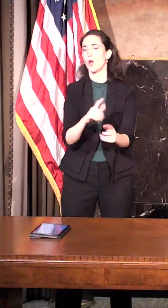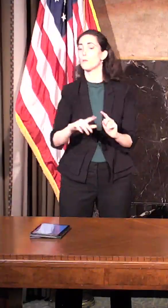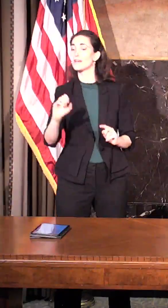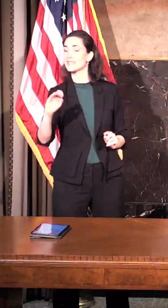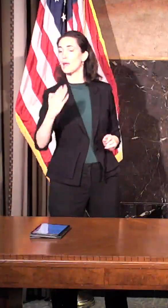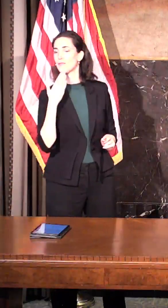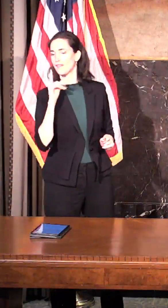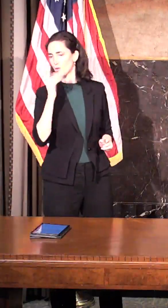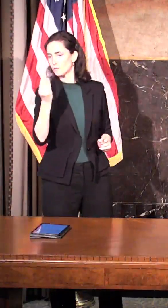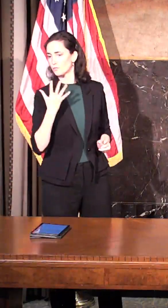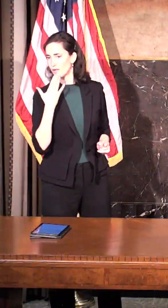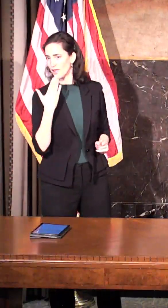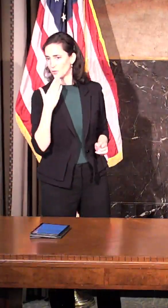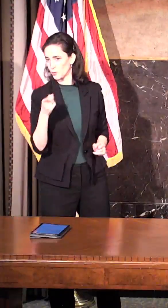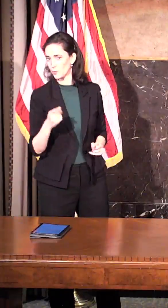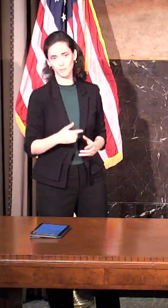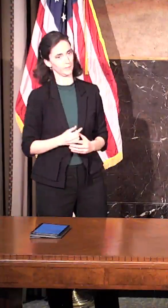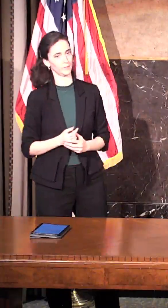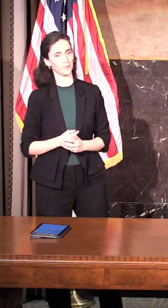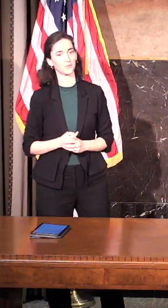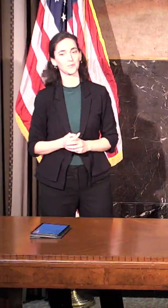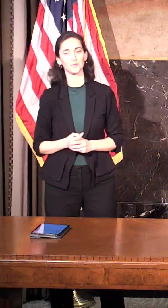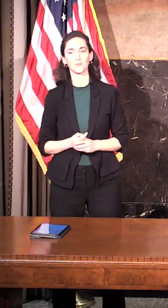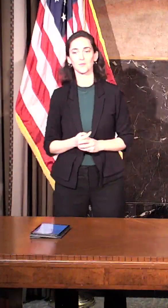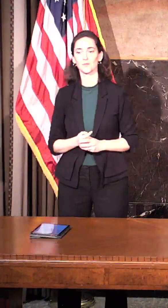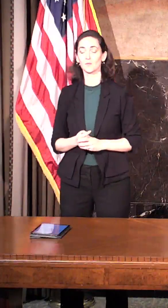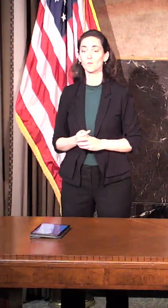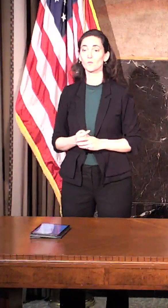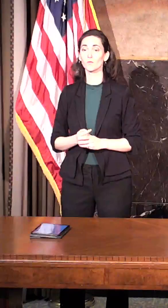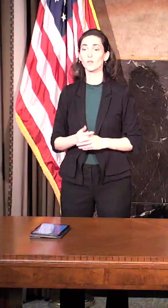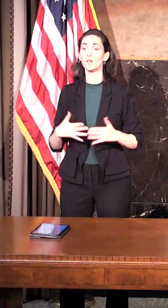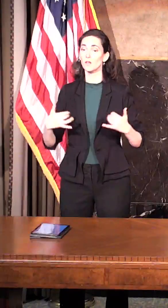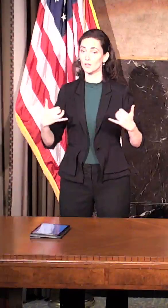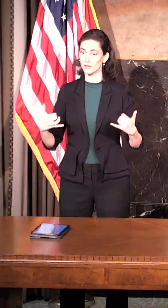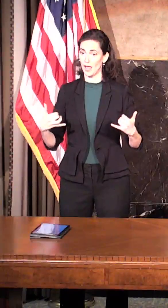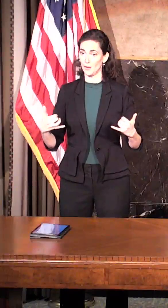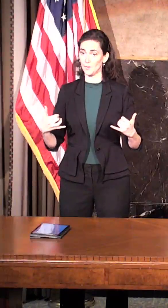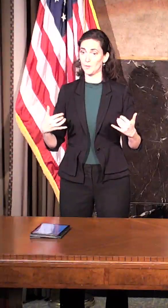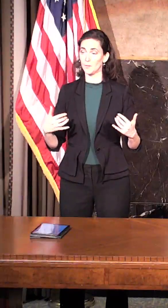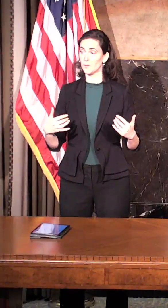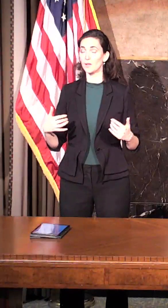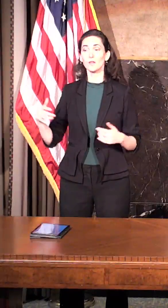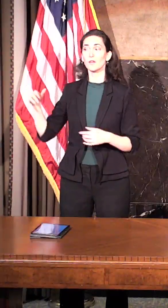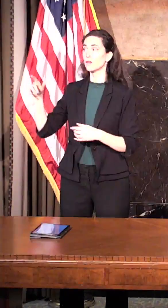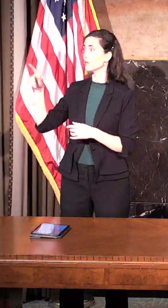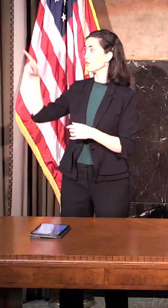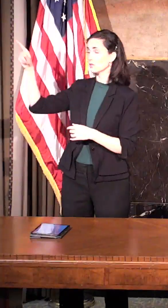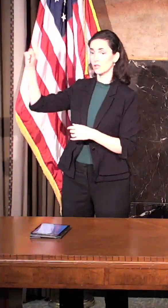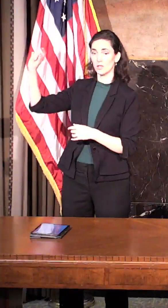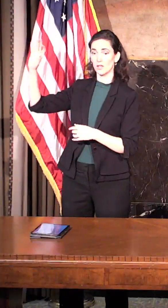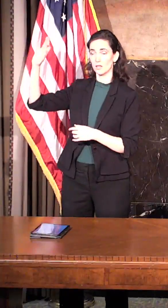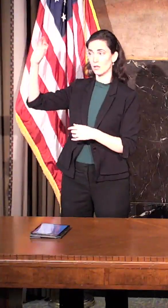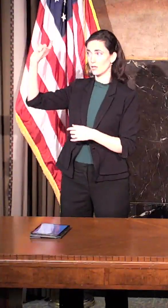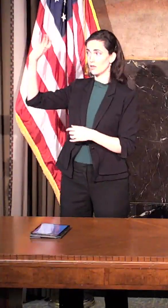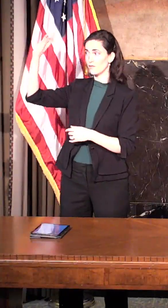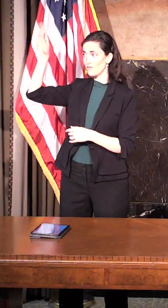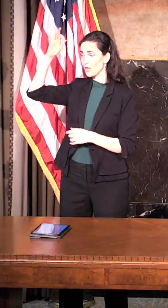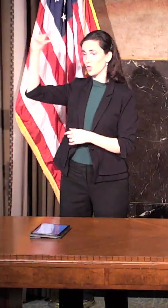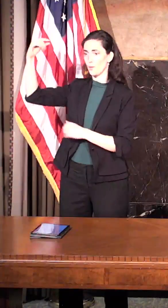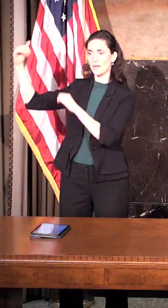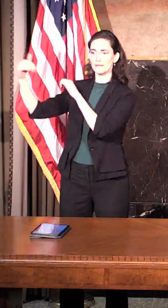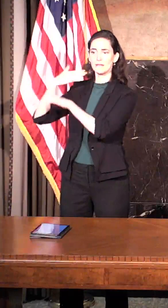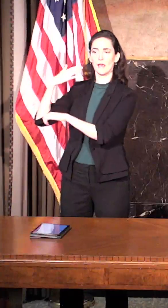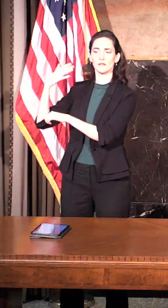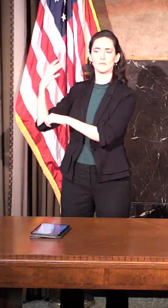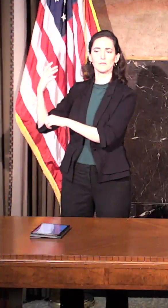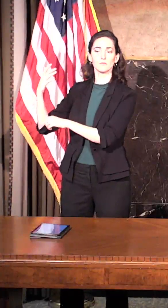week. Let me talk a little bit about what we expect in terms of deliveries coming up. We are,